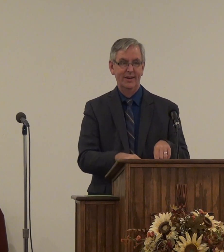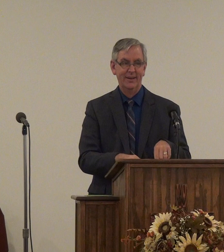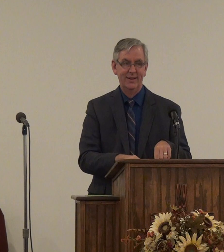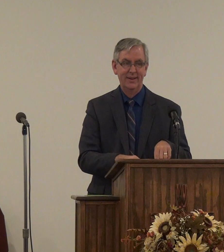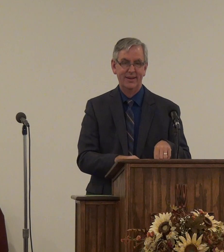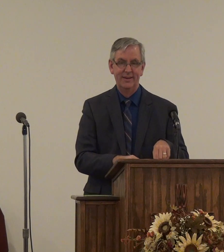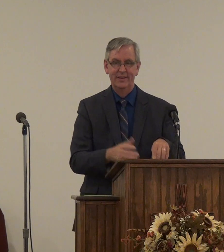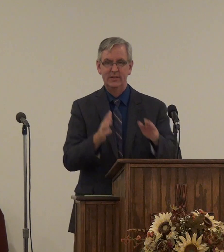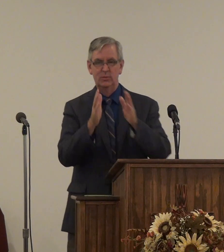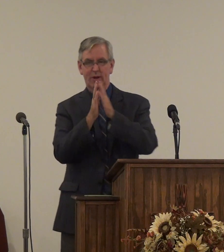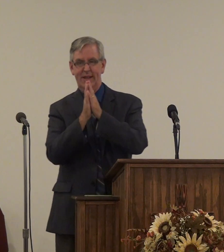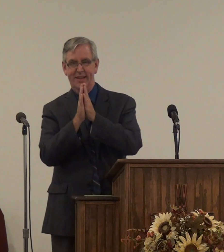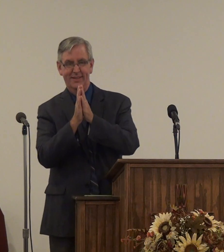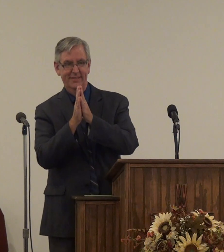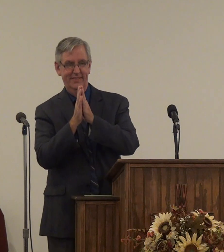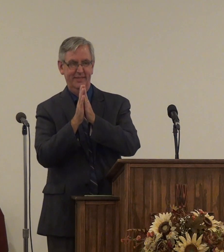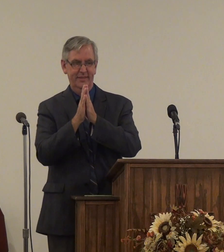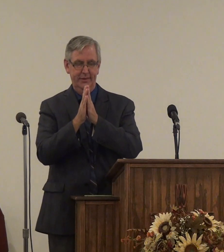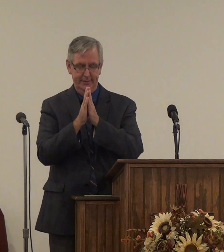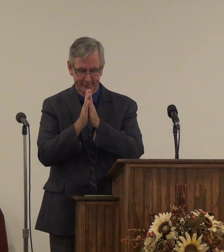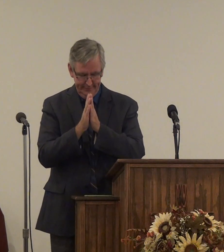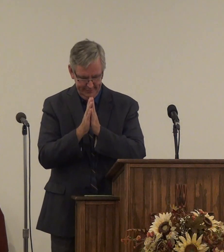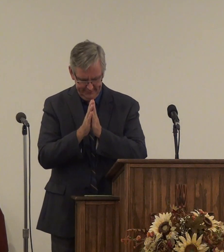Samaria. Let's pray.